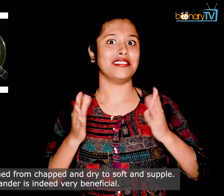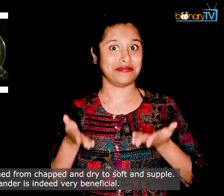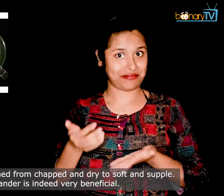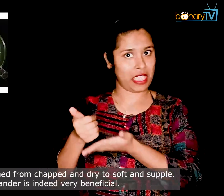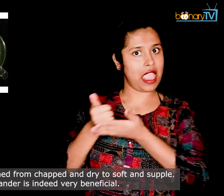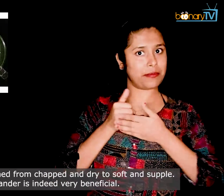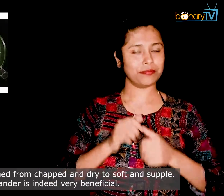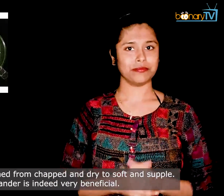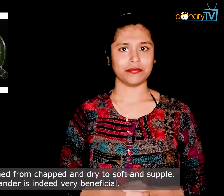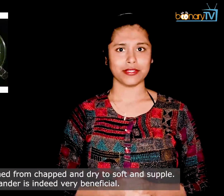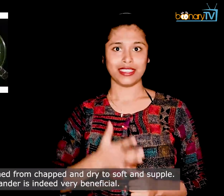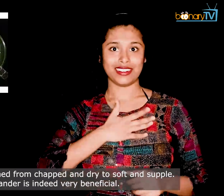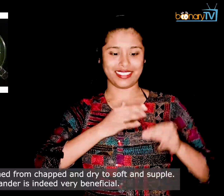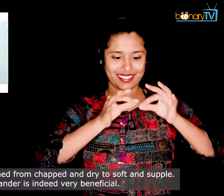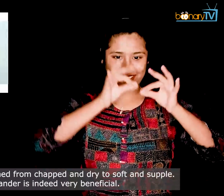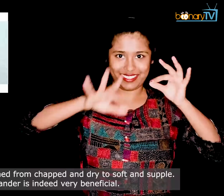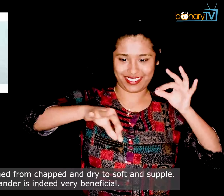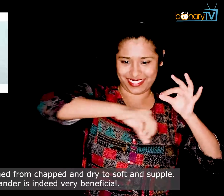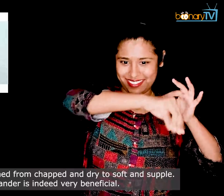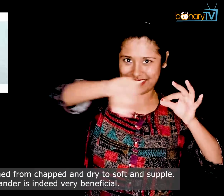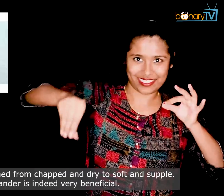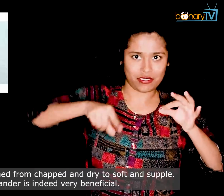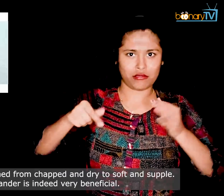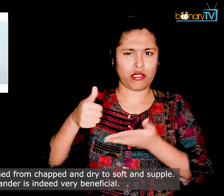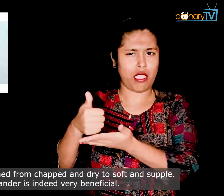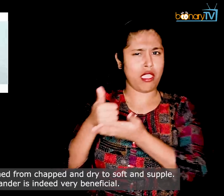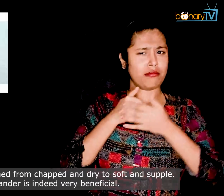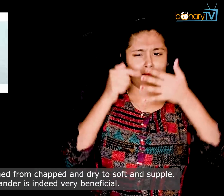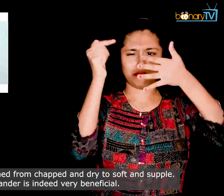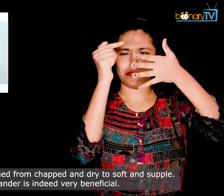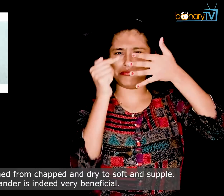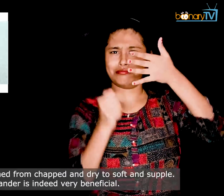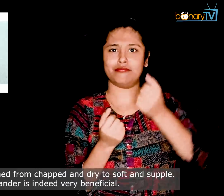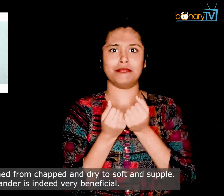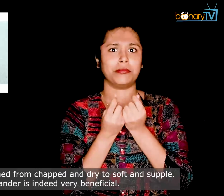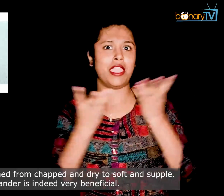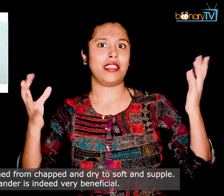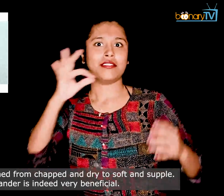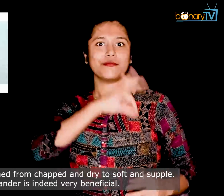and supple. Coriander is indeed very beneficial.